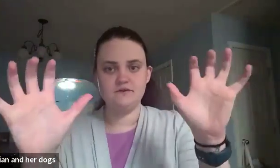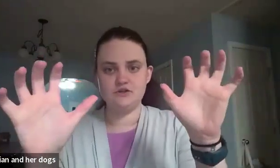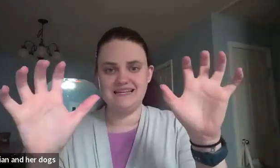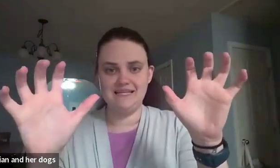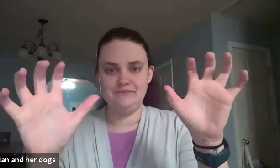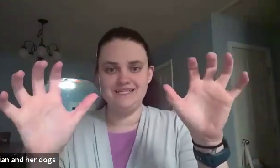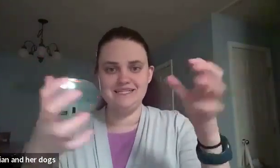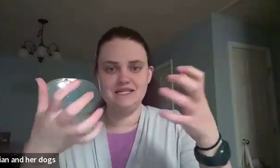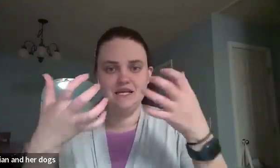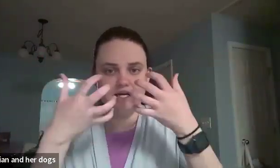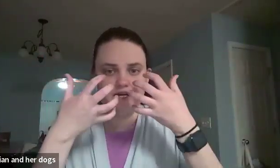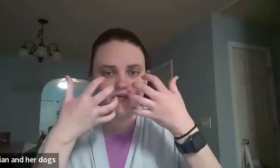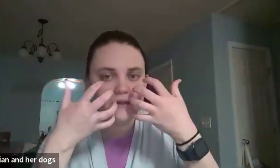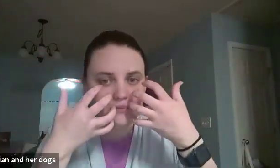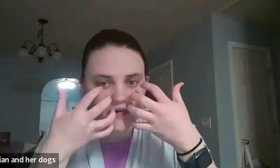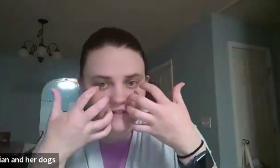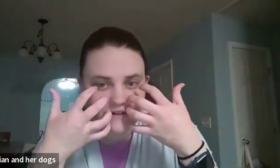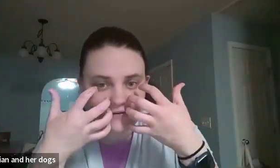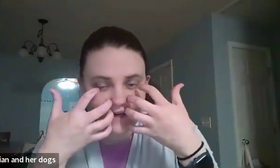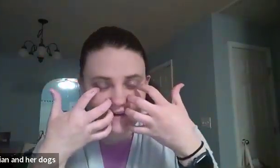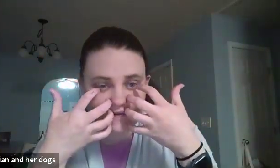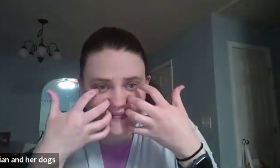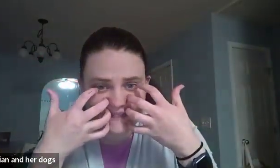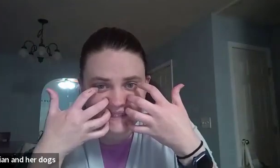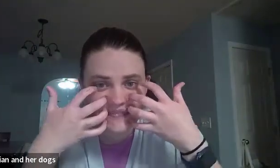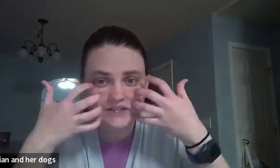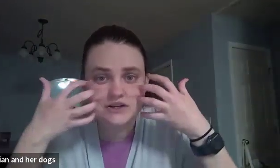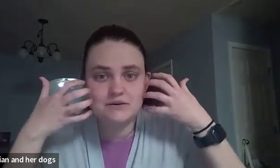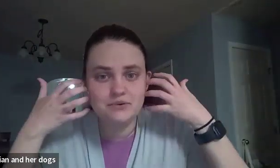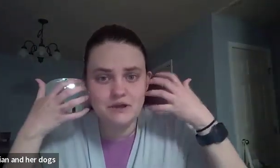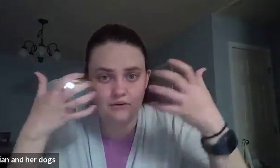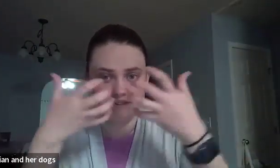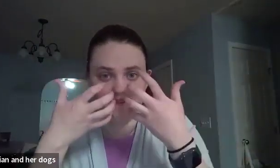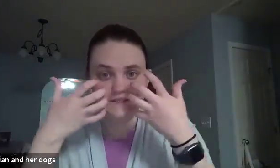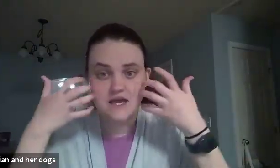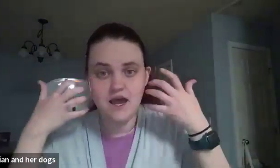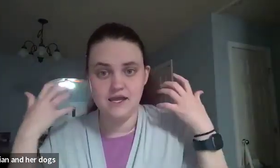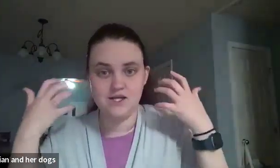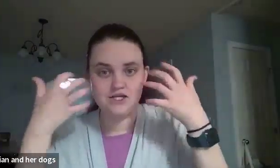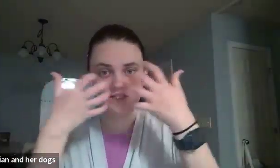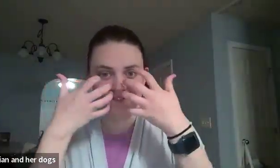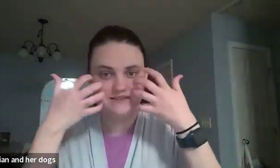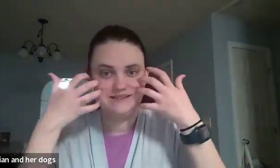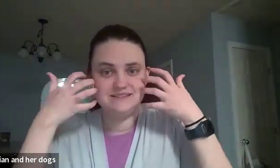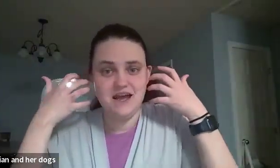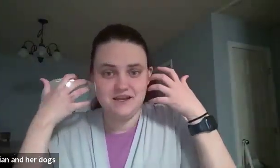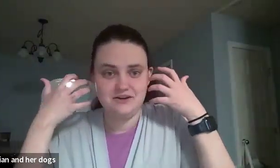but they're slightly bent. You're going to bring them to the front of your face and you're going to pull out. Tiger,